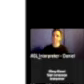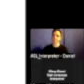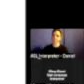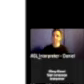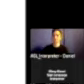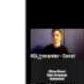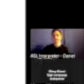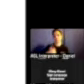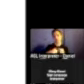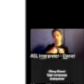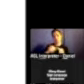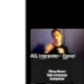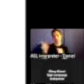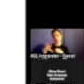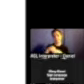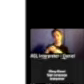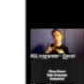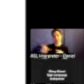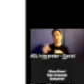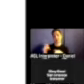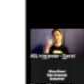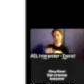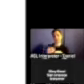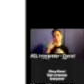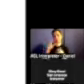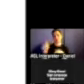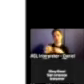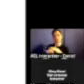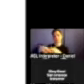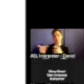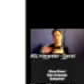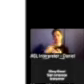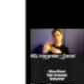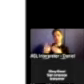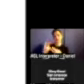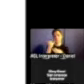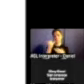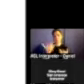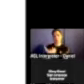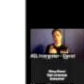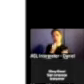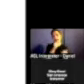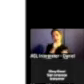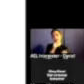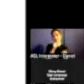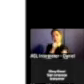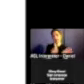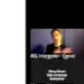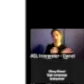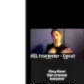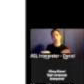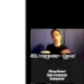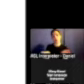Be aware that other participants can see who has visited the room. If you would like to anonymously step away, you